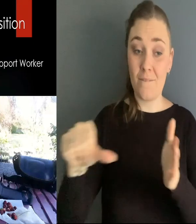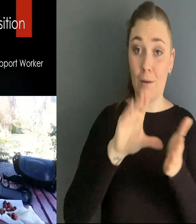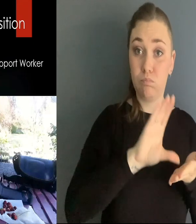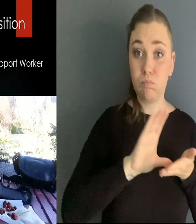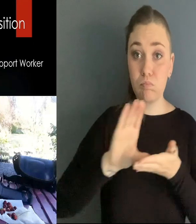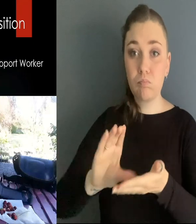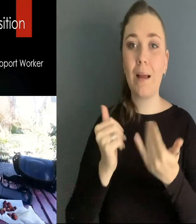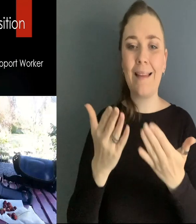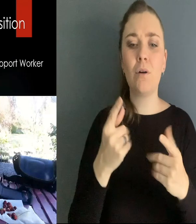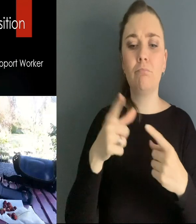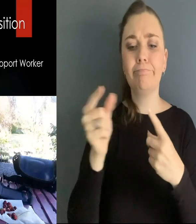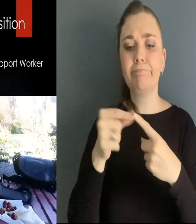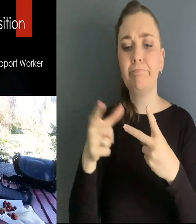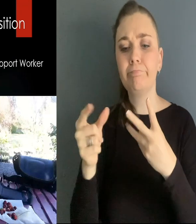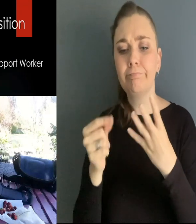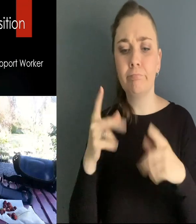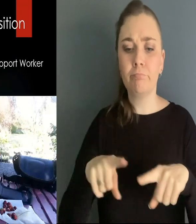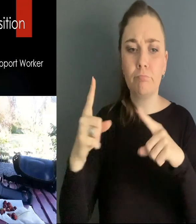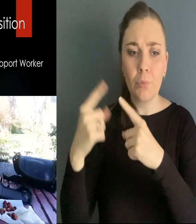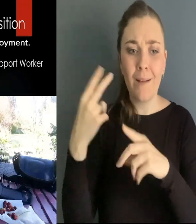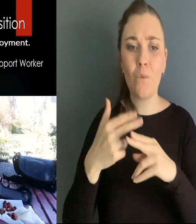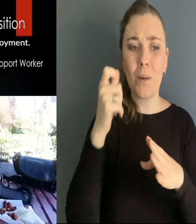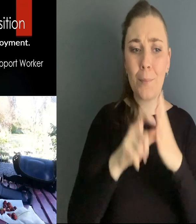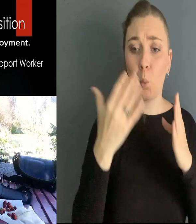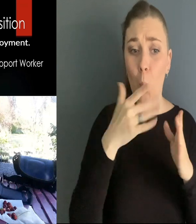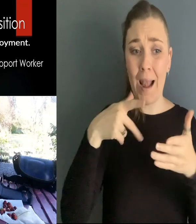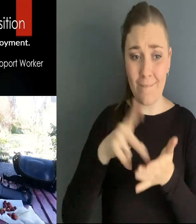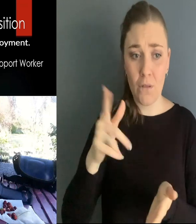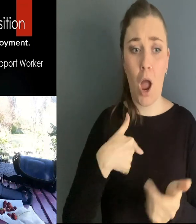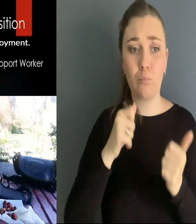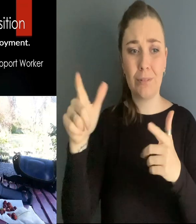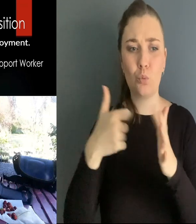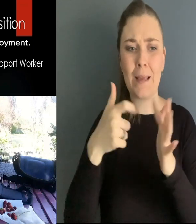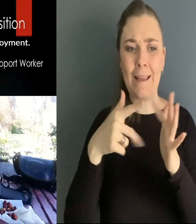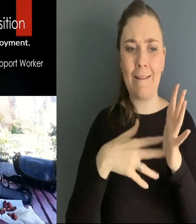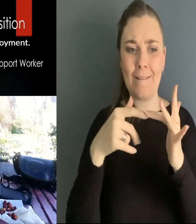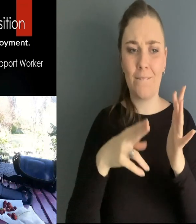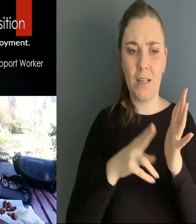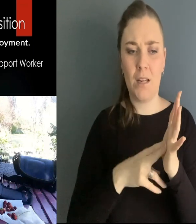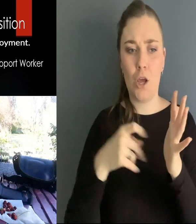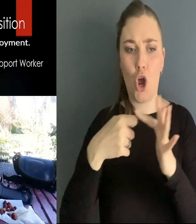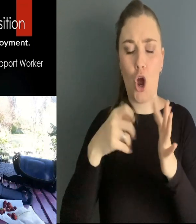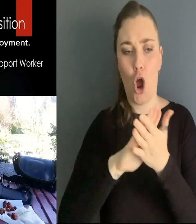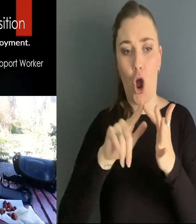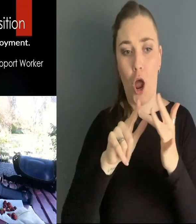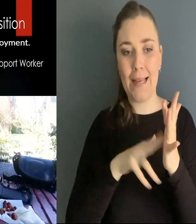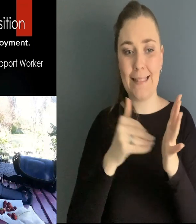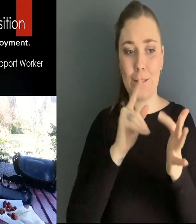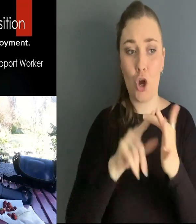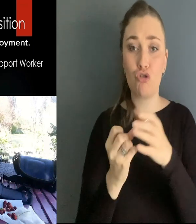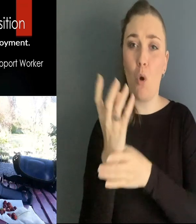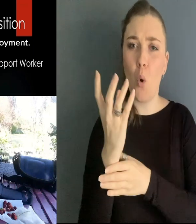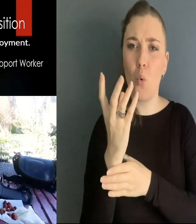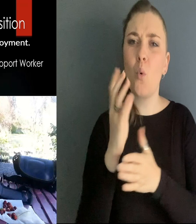provided alternative options for disabled school leavers and i went to kevin hinds grove a horticultural program to prepare